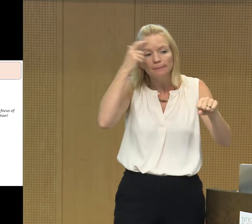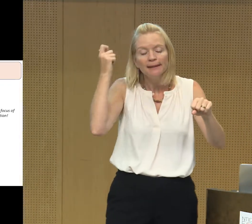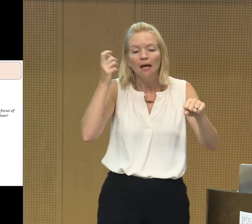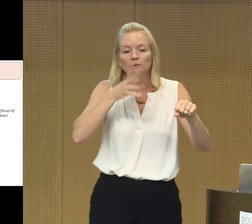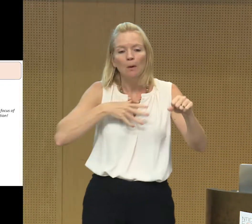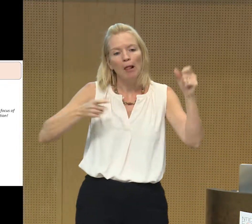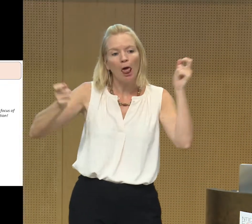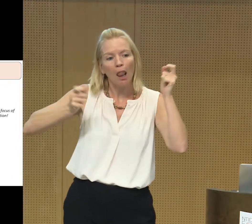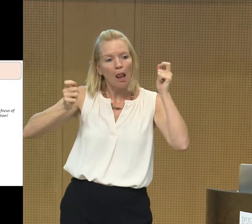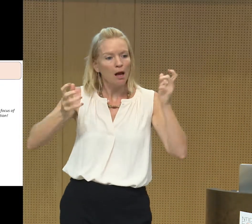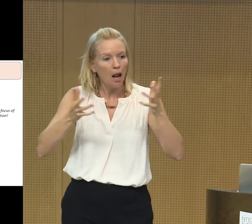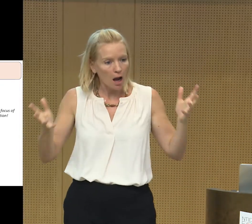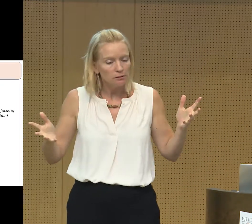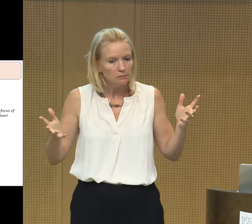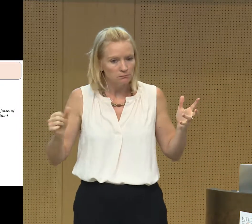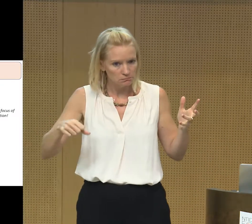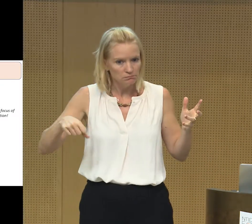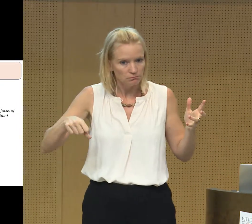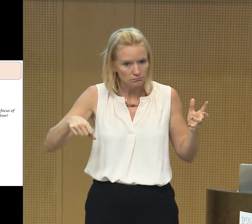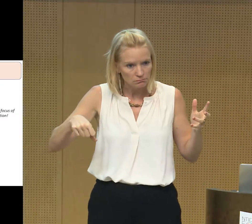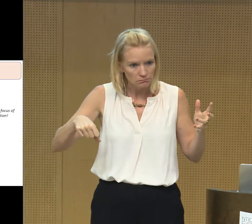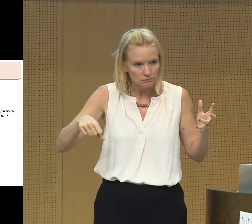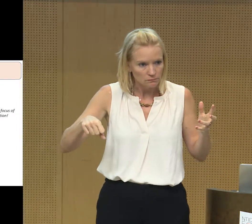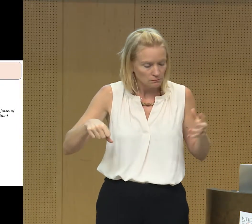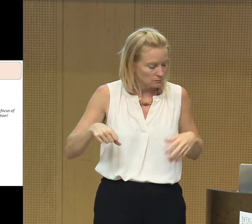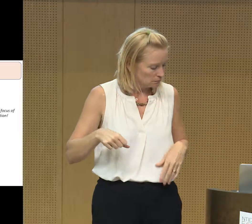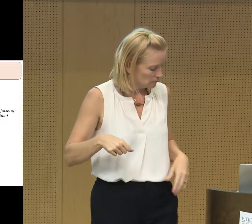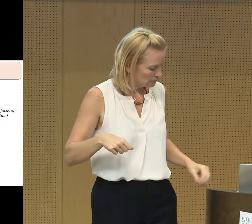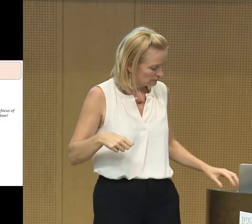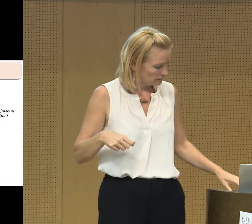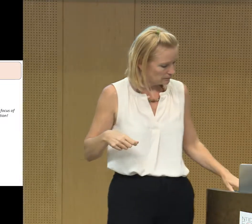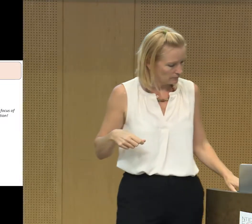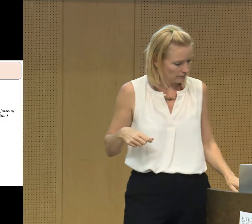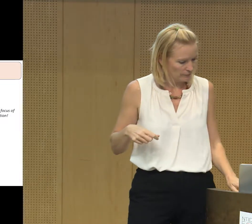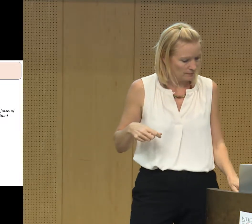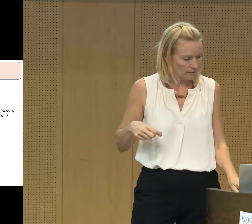It's possible because there's a lot of affect on our faces.